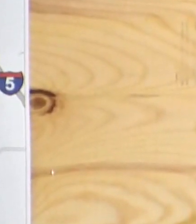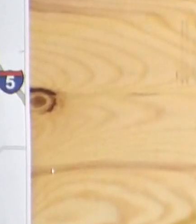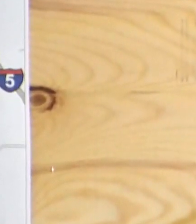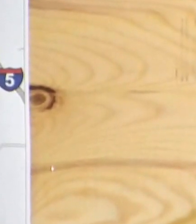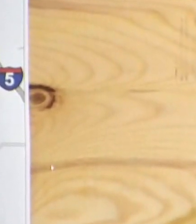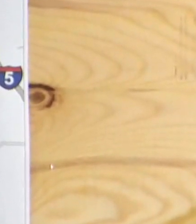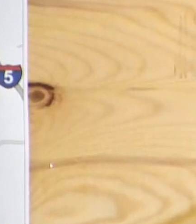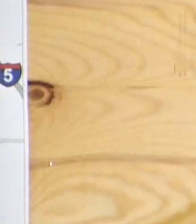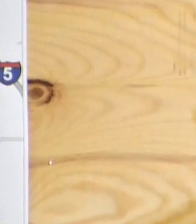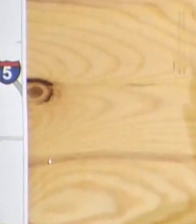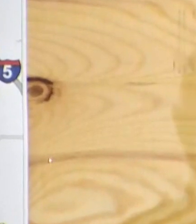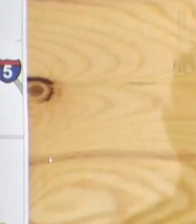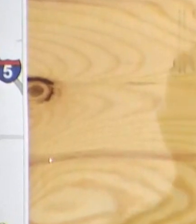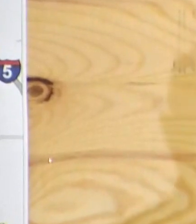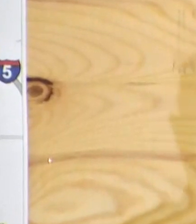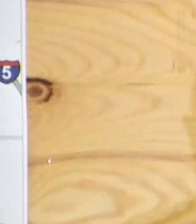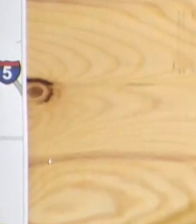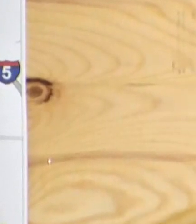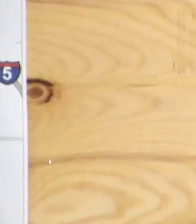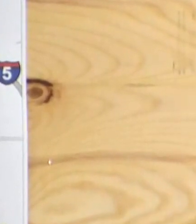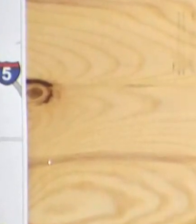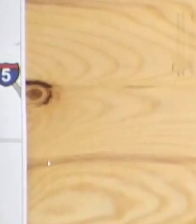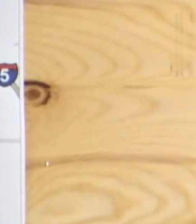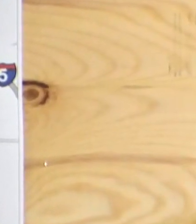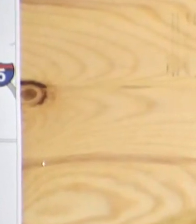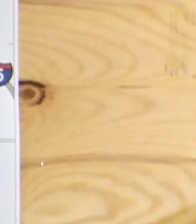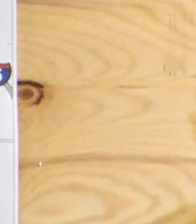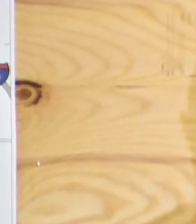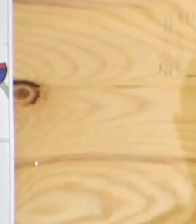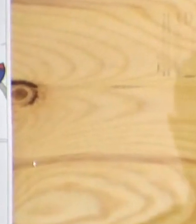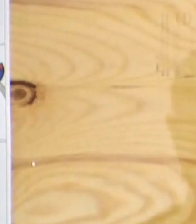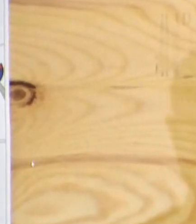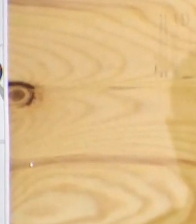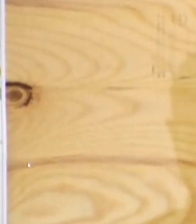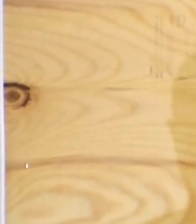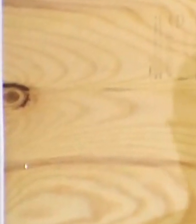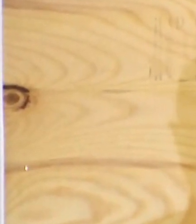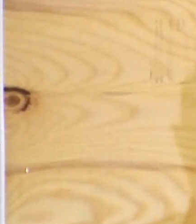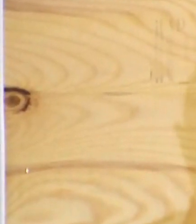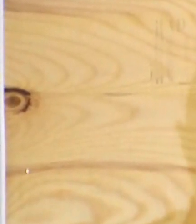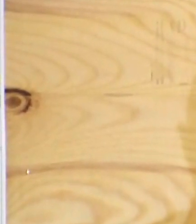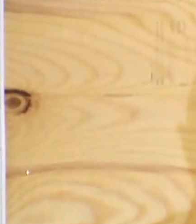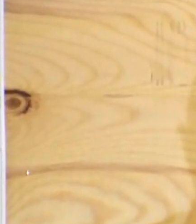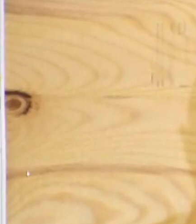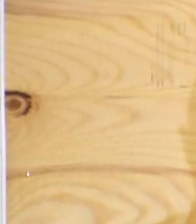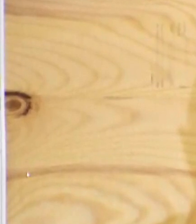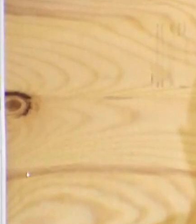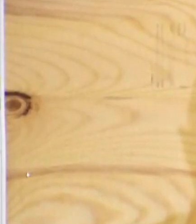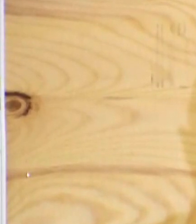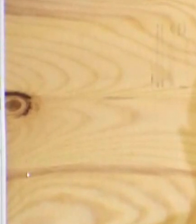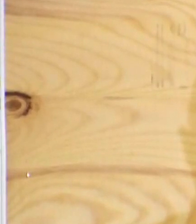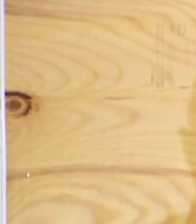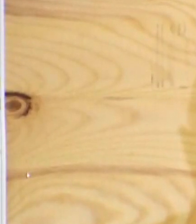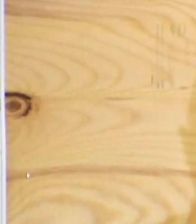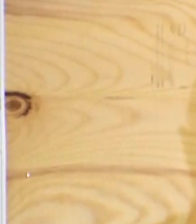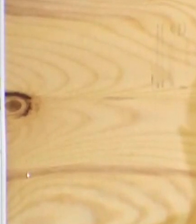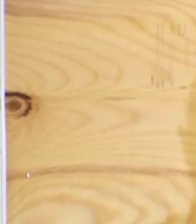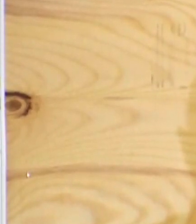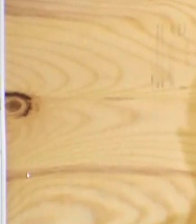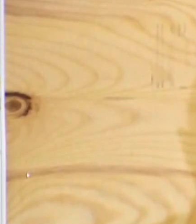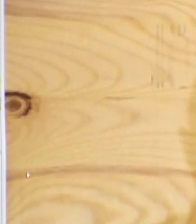from Lake County, Solano County, and Yolo County, and our CHP partners in the area. Here to give you a brief update